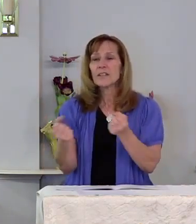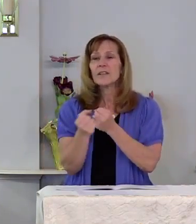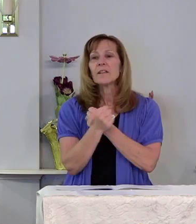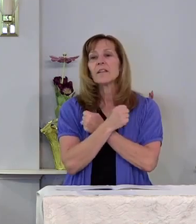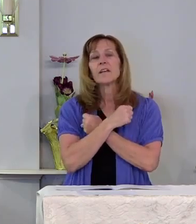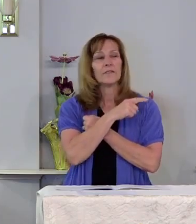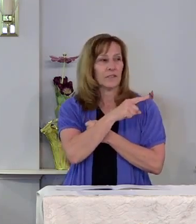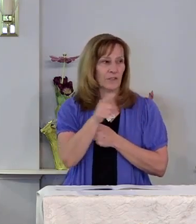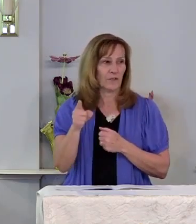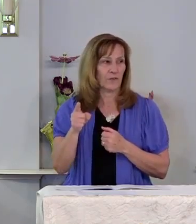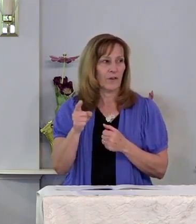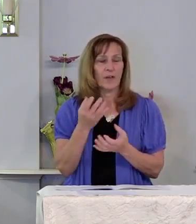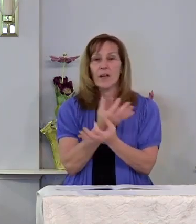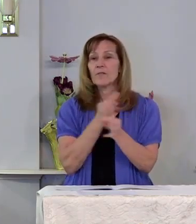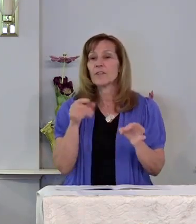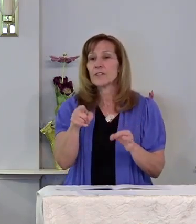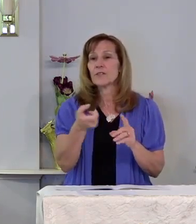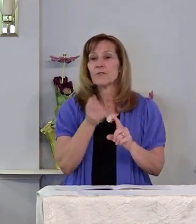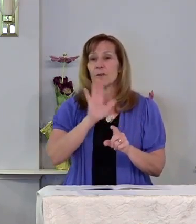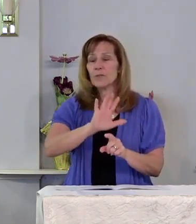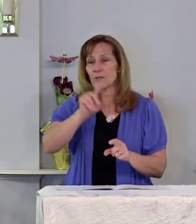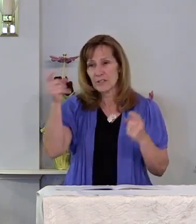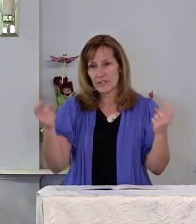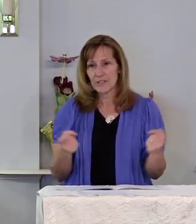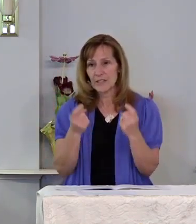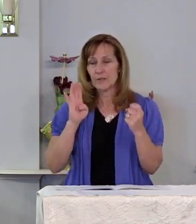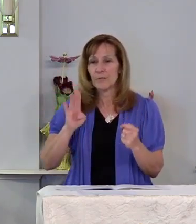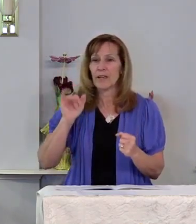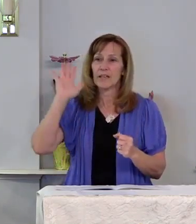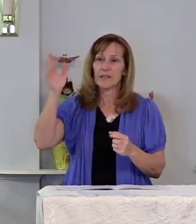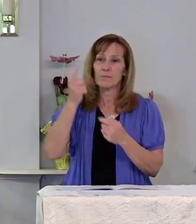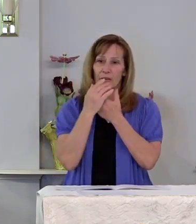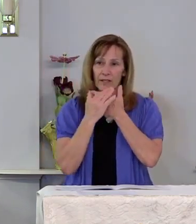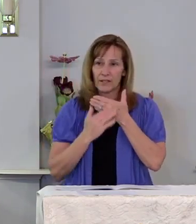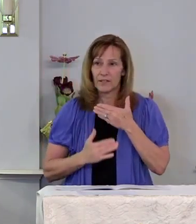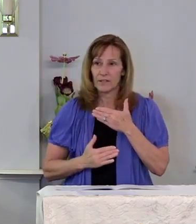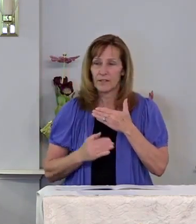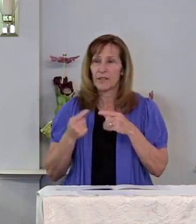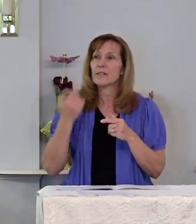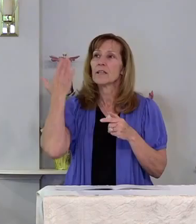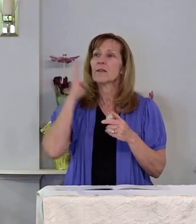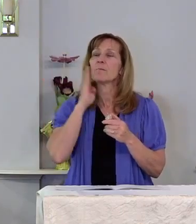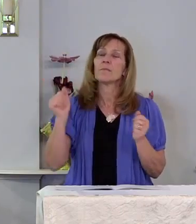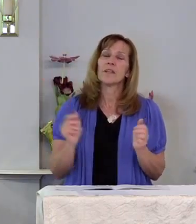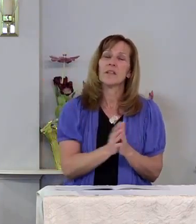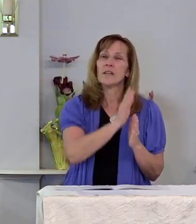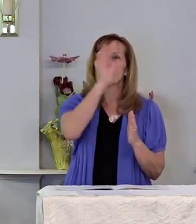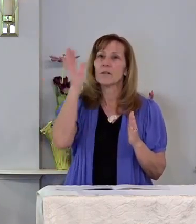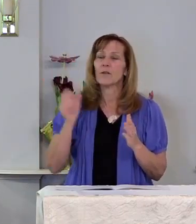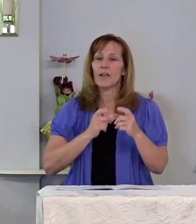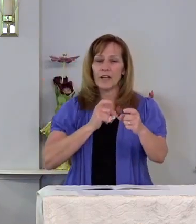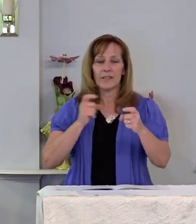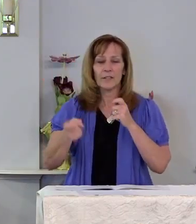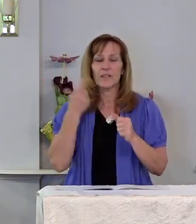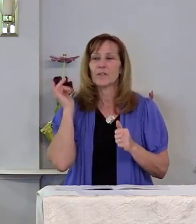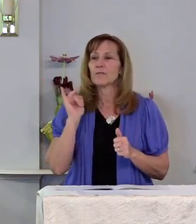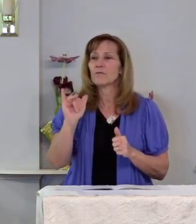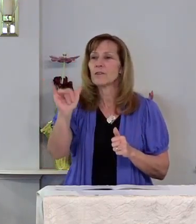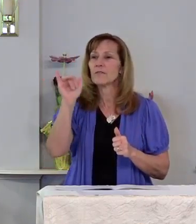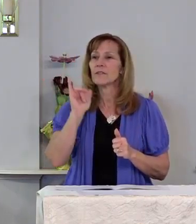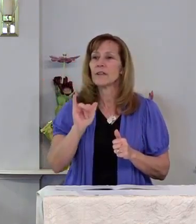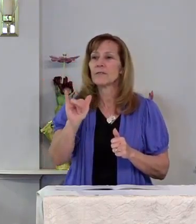you and frees you from your sins by his blood. To him be glory and dominion forever and